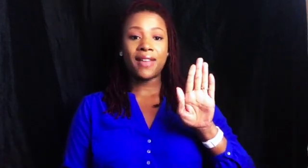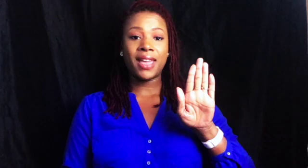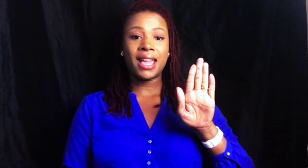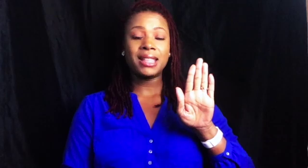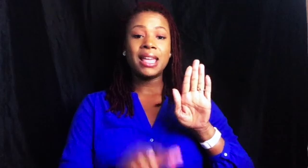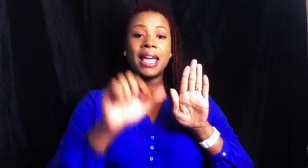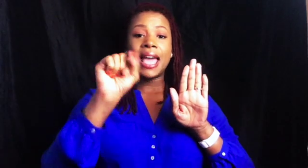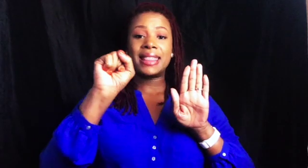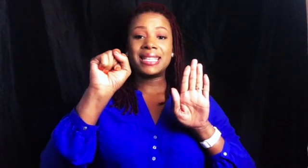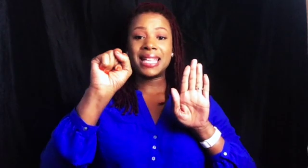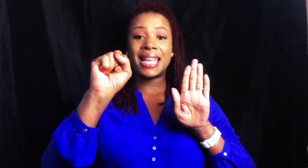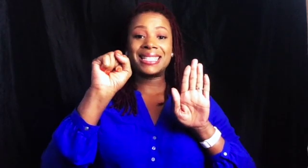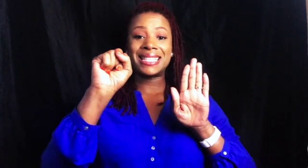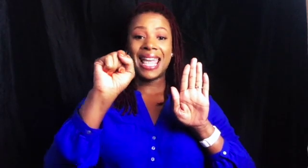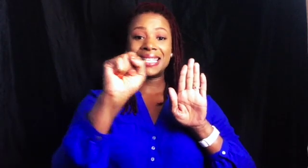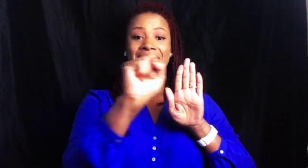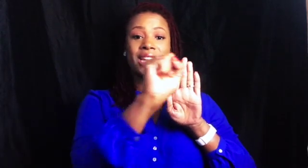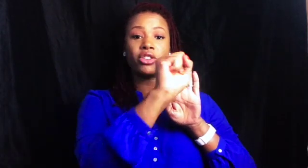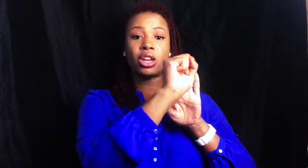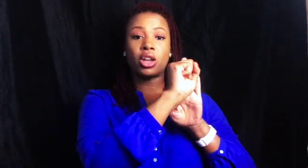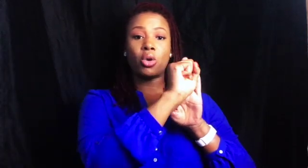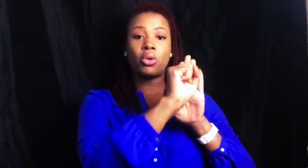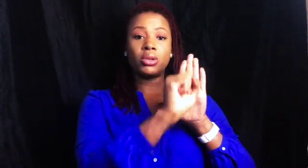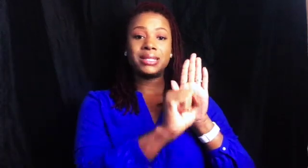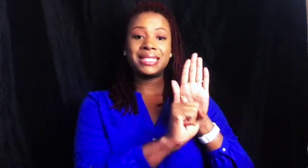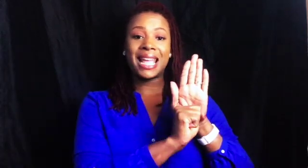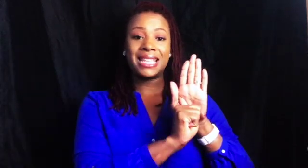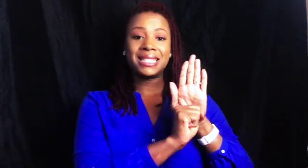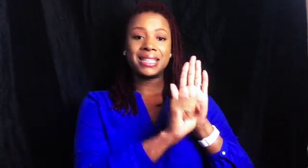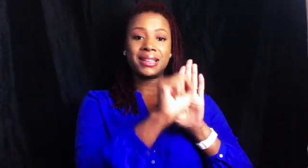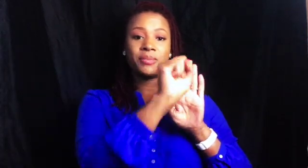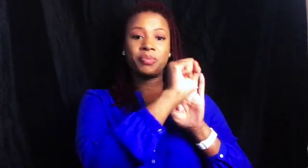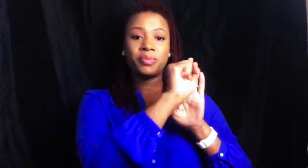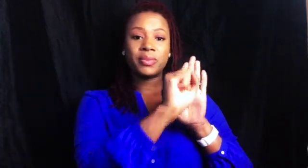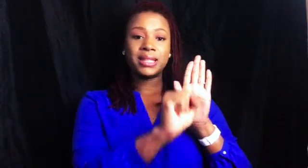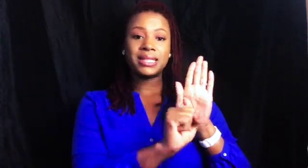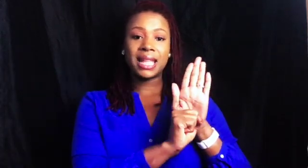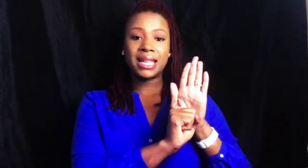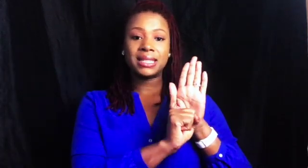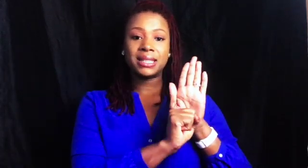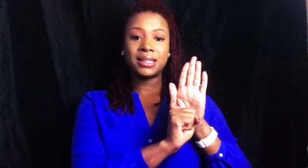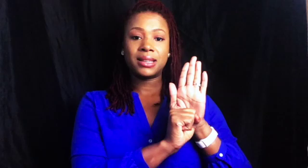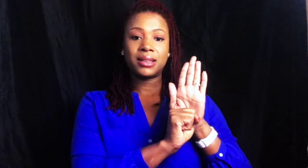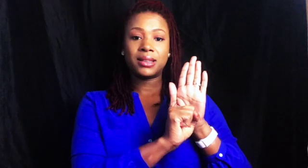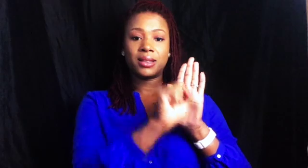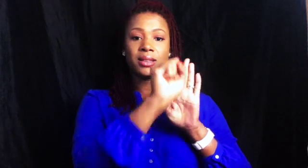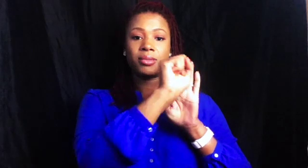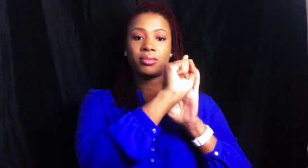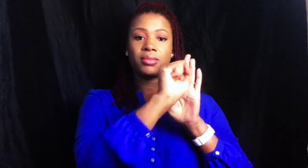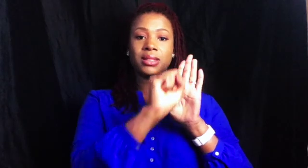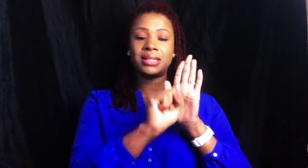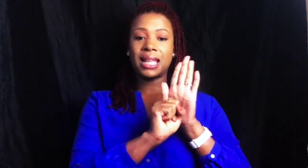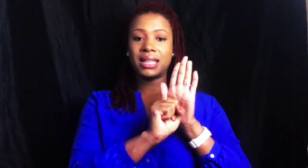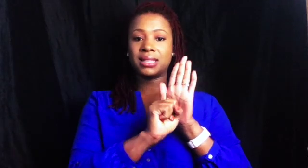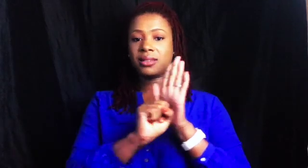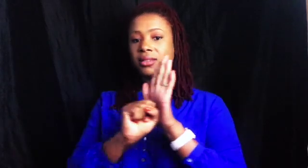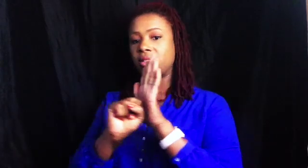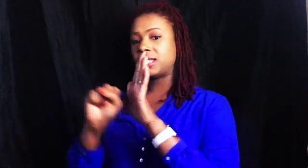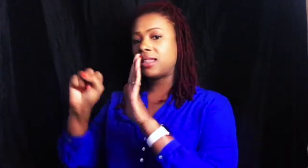hand. And this hand is an S hand, and you're going to go state, state, state. You see that?